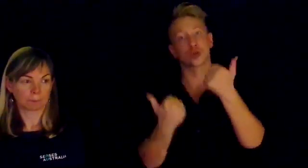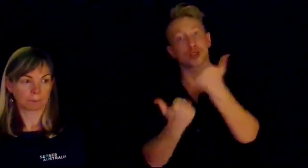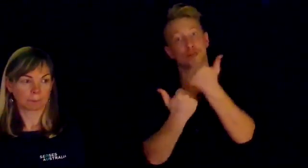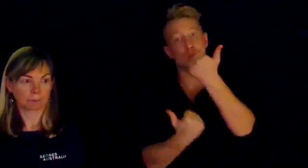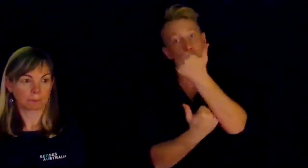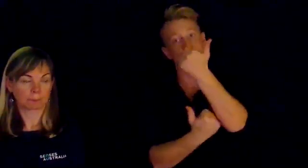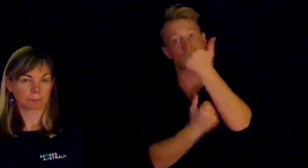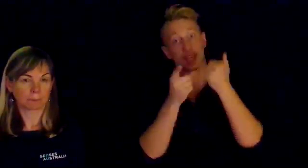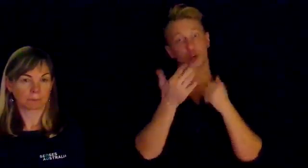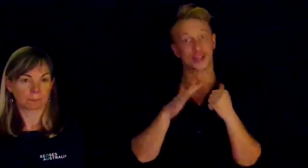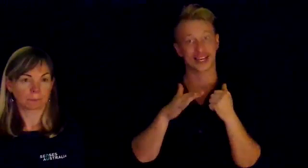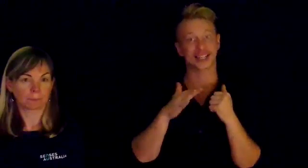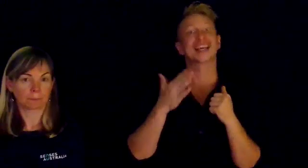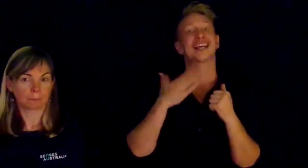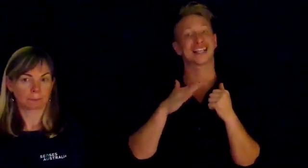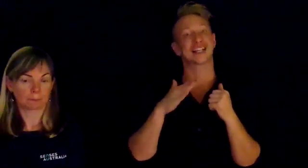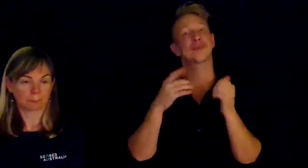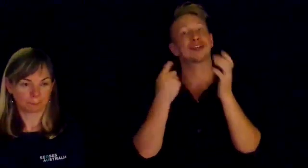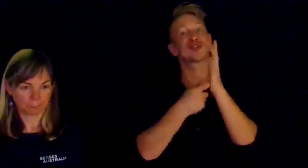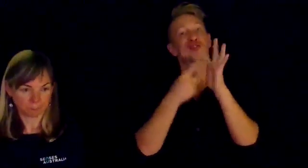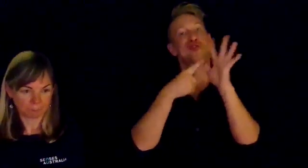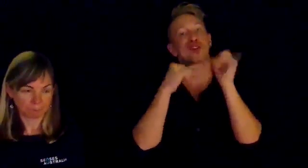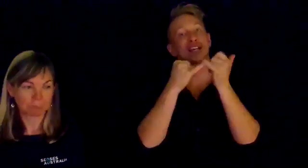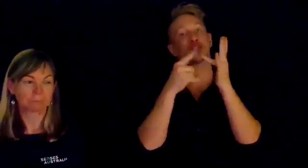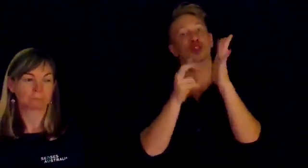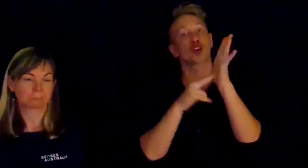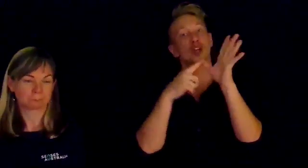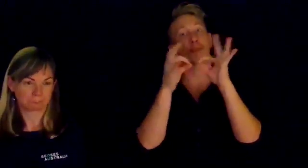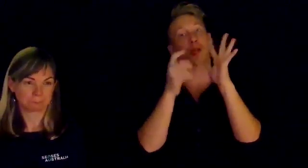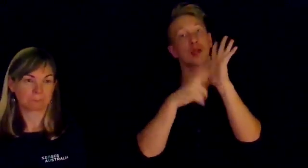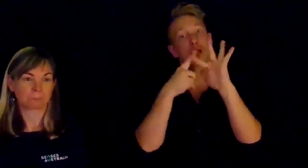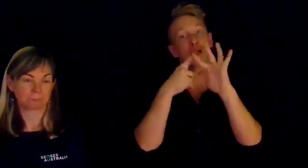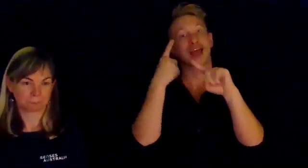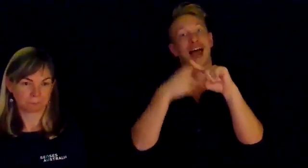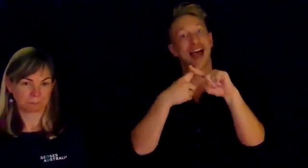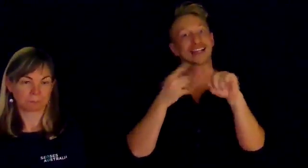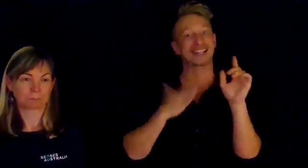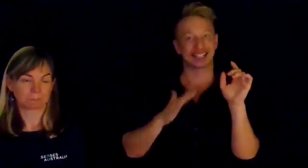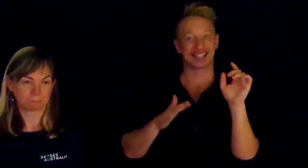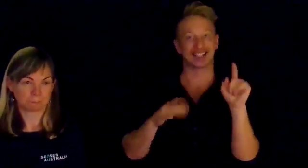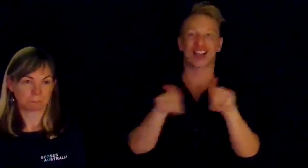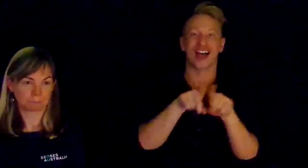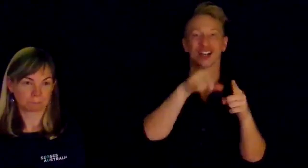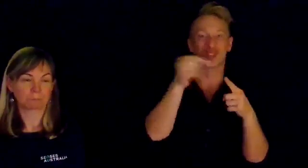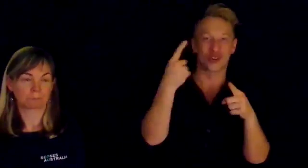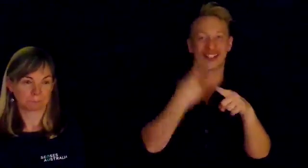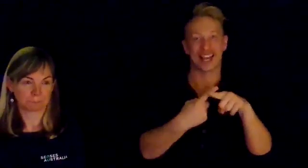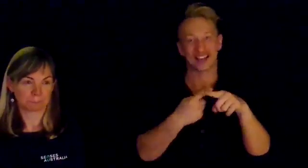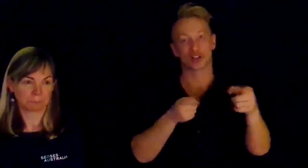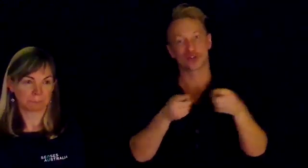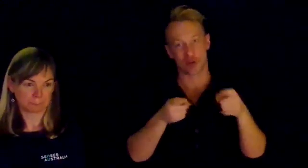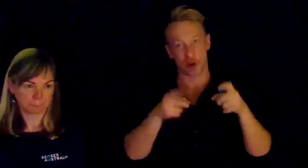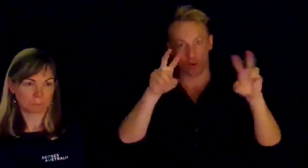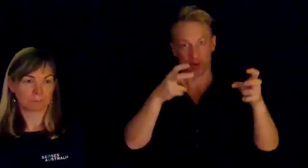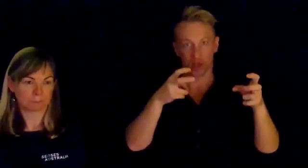as reasonable and necessary. That is a term like choice and control that you will see a